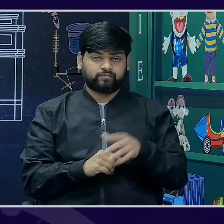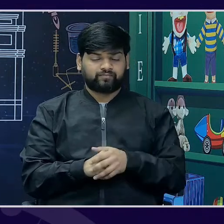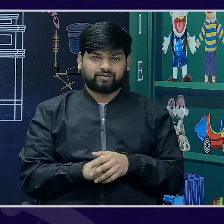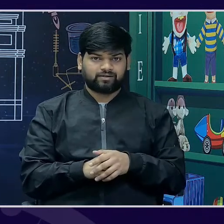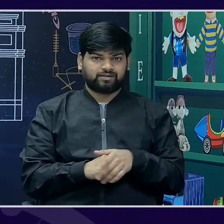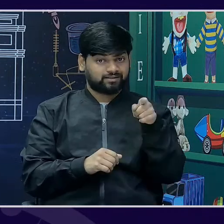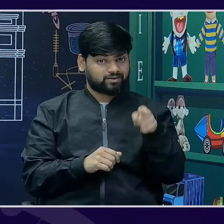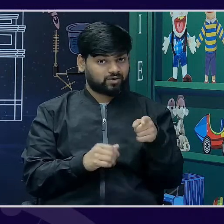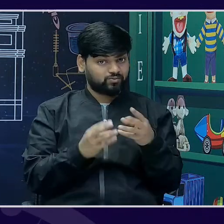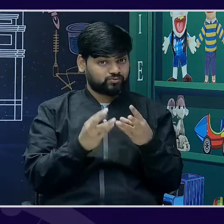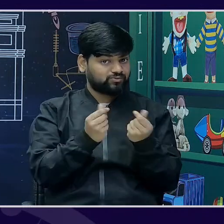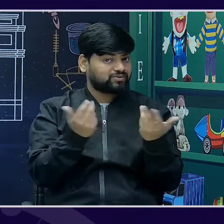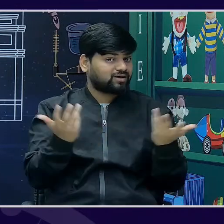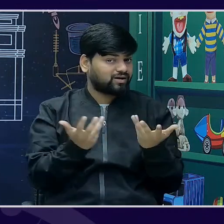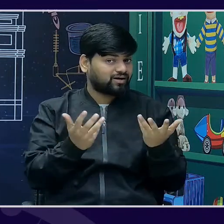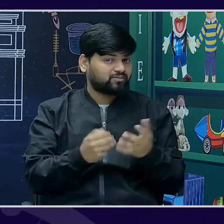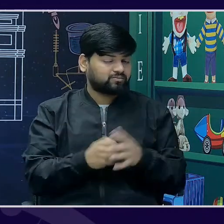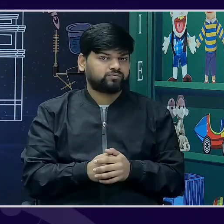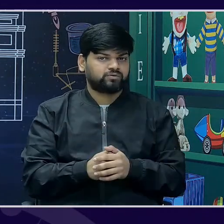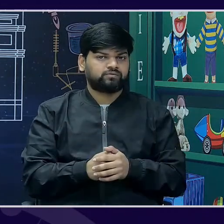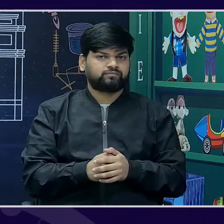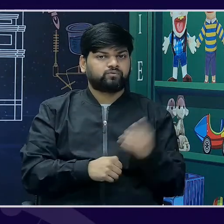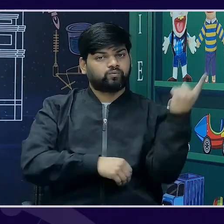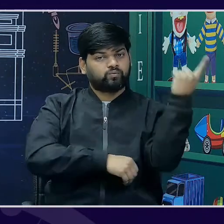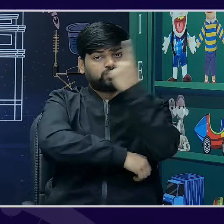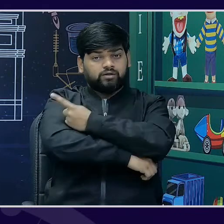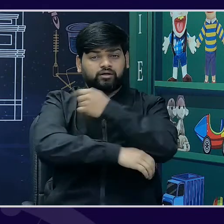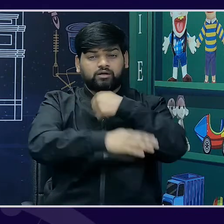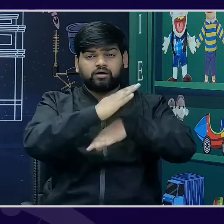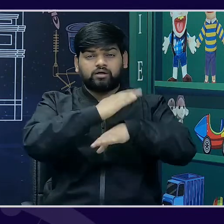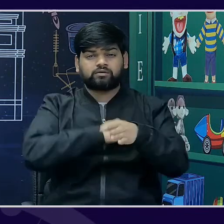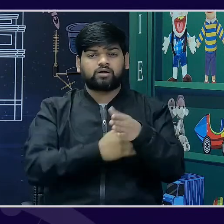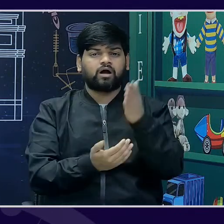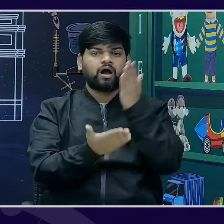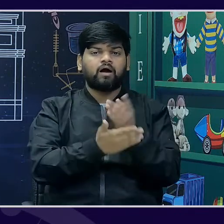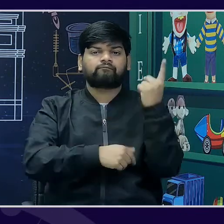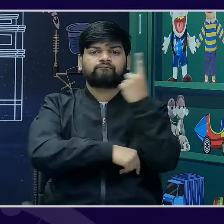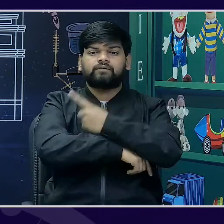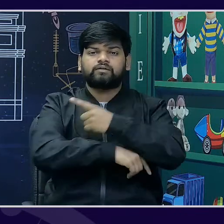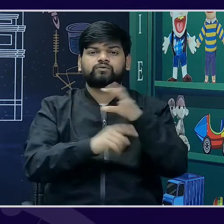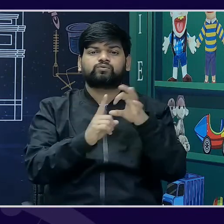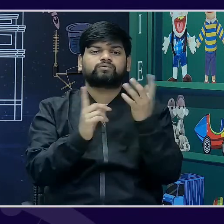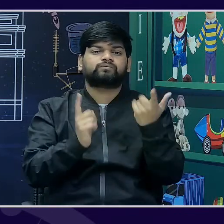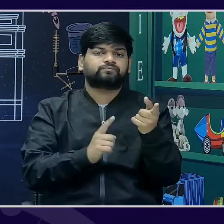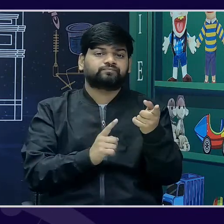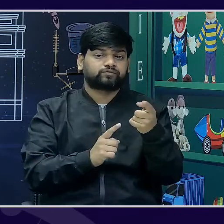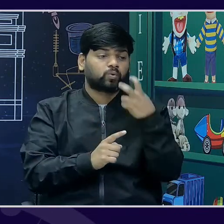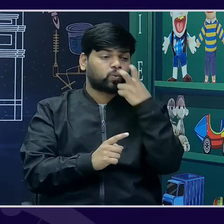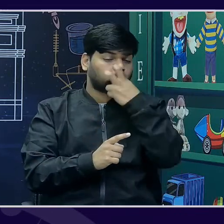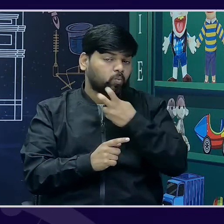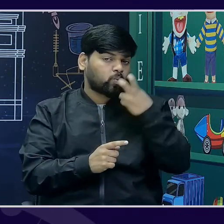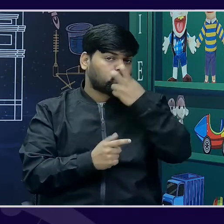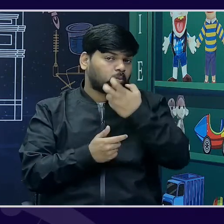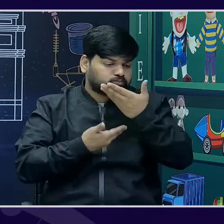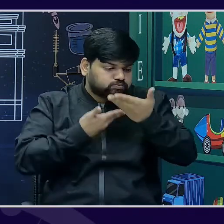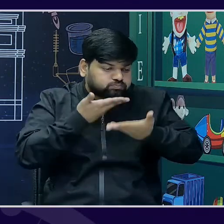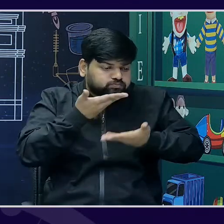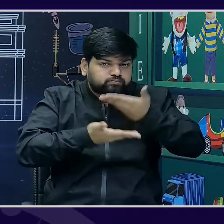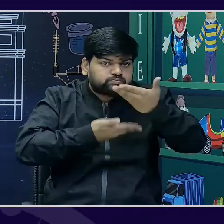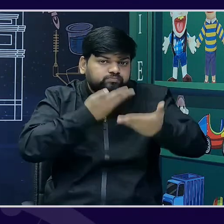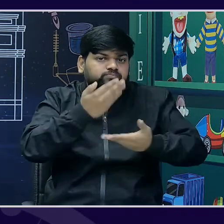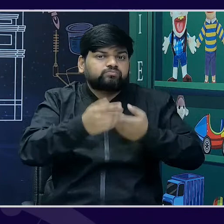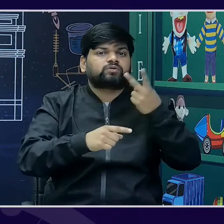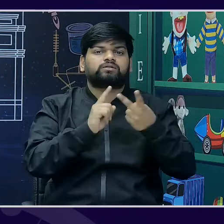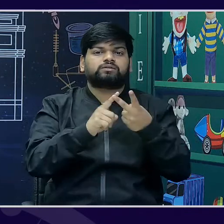teacher, where the scholastic inputs are given to these children. At the end of 4 years, the child should be able